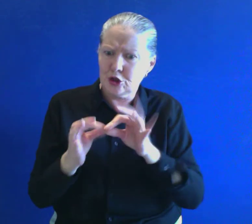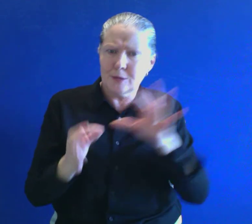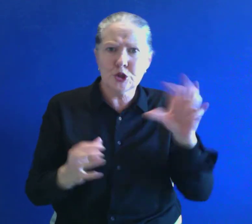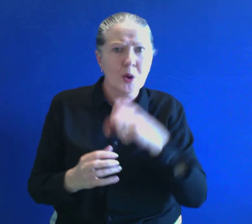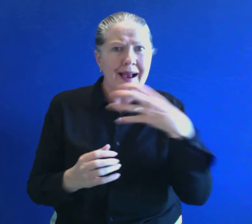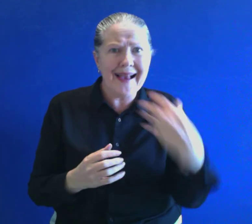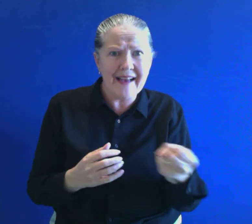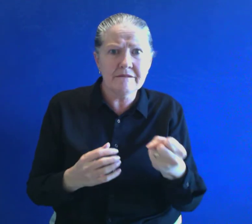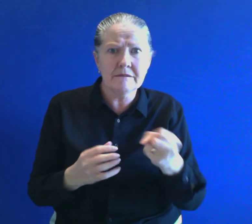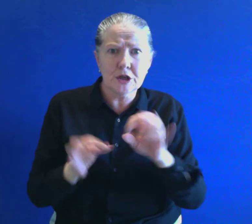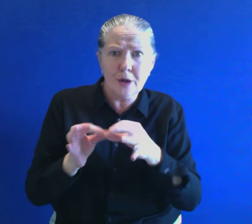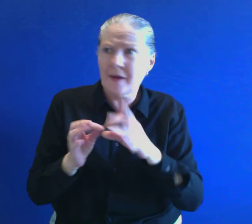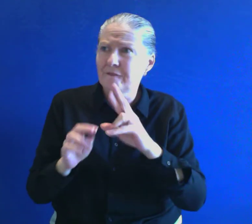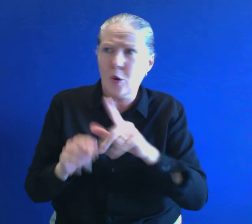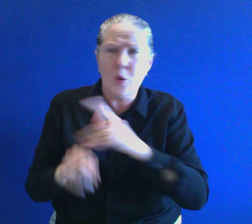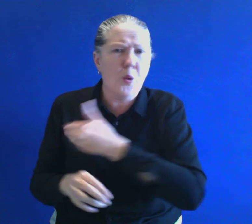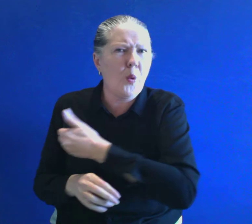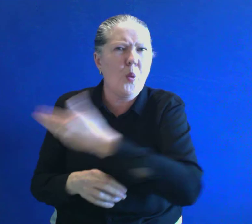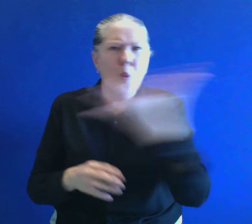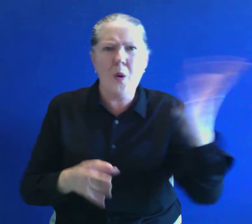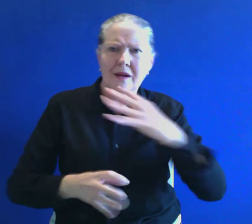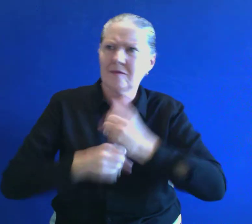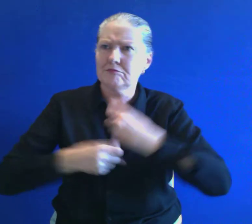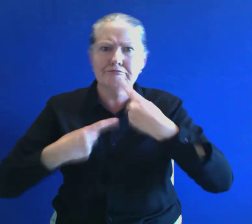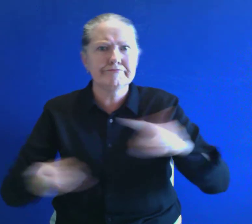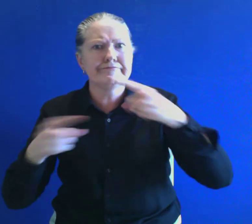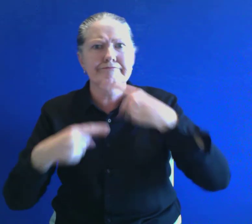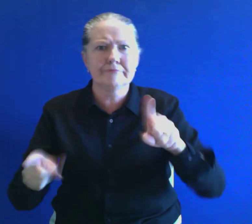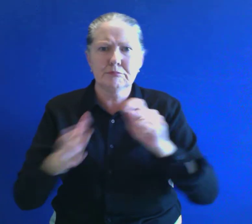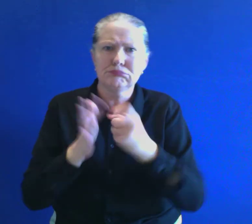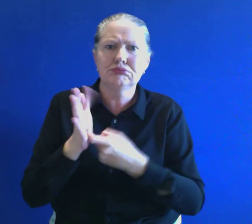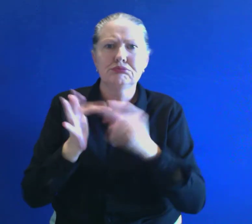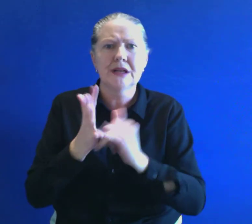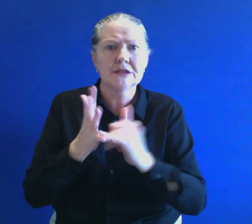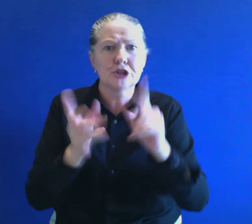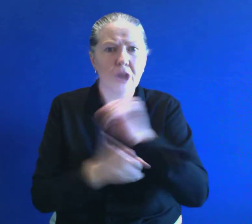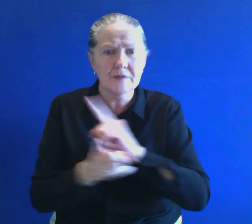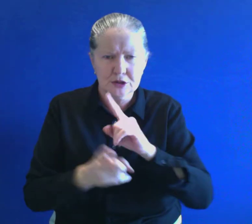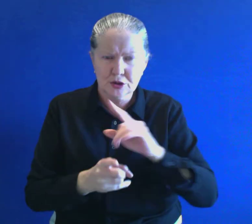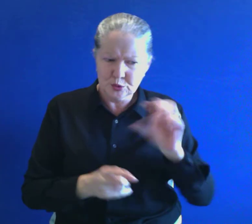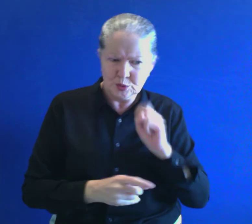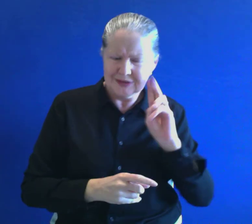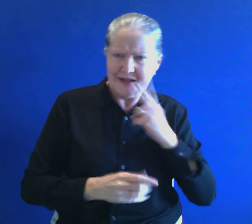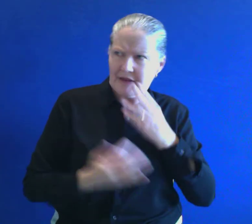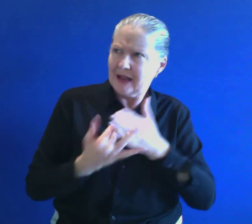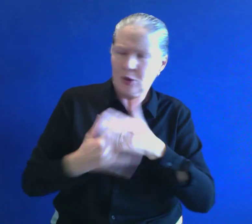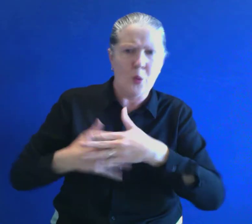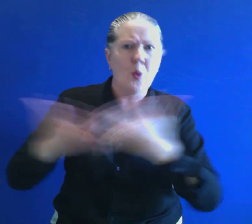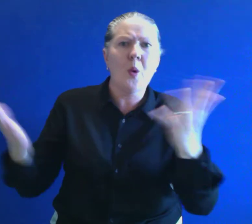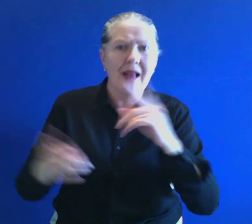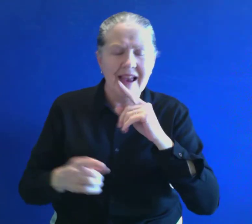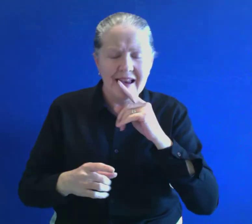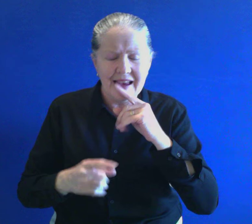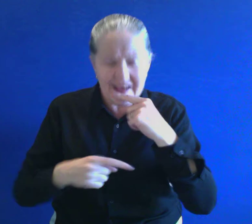to all kinds of information but also I guess what we'd like to see is government meaningfully engaging with groups